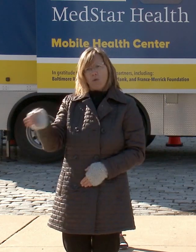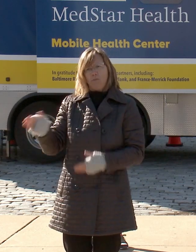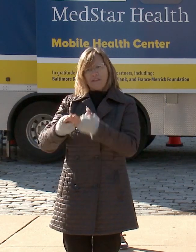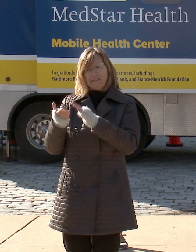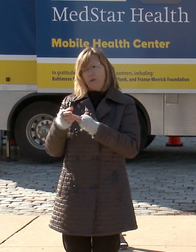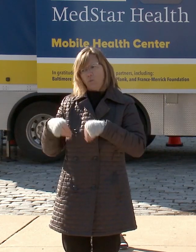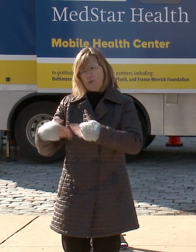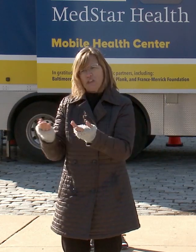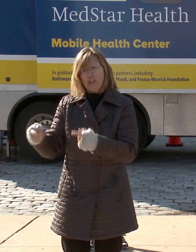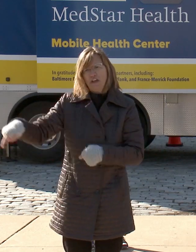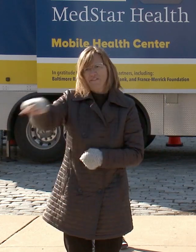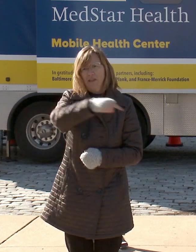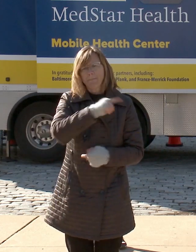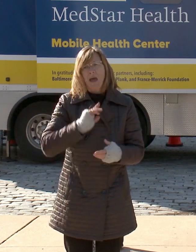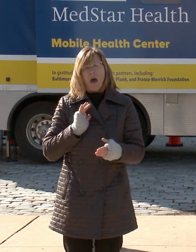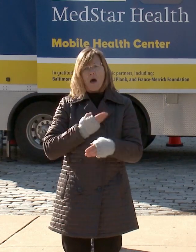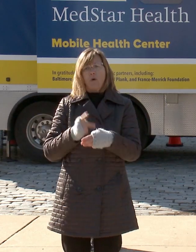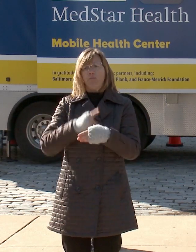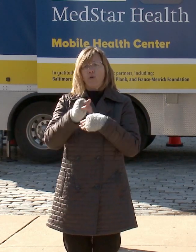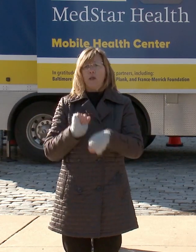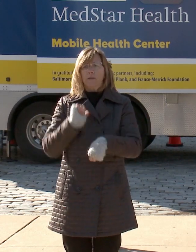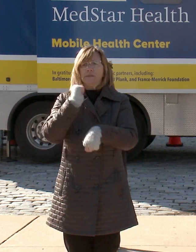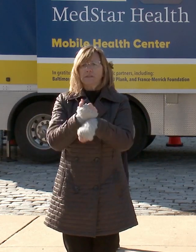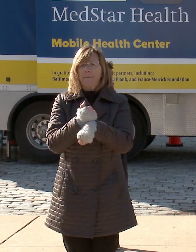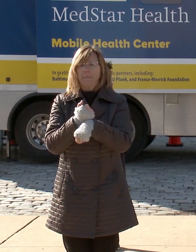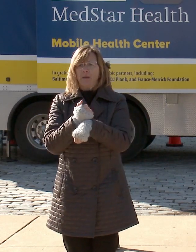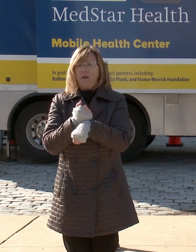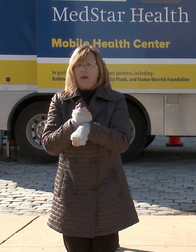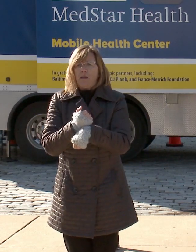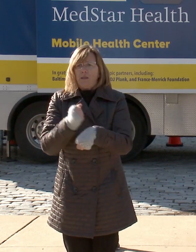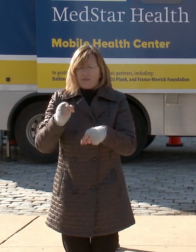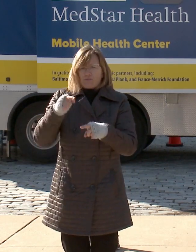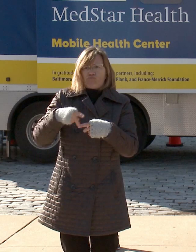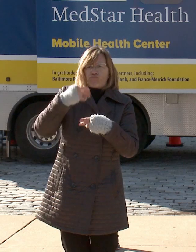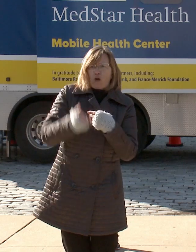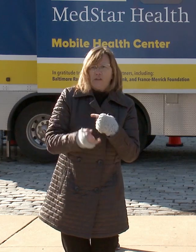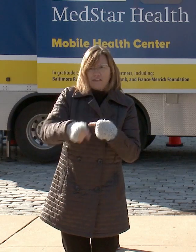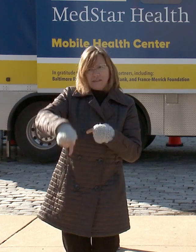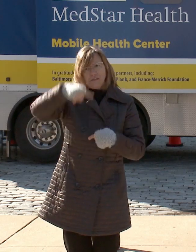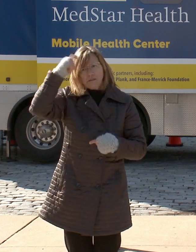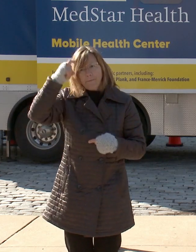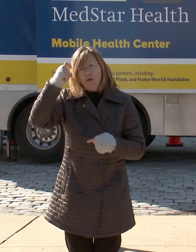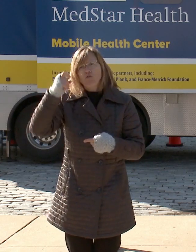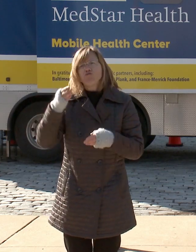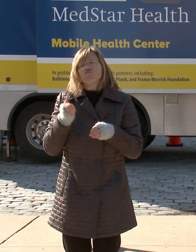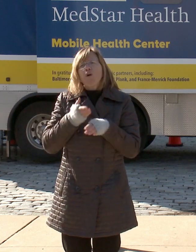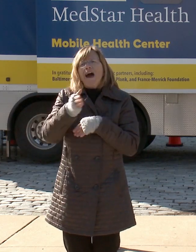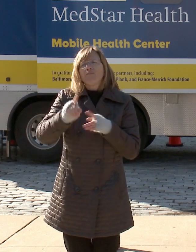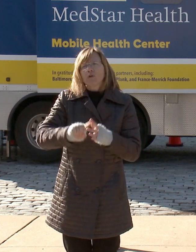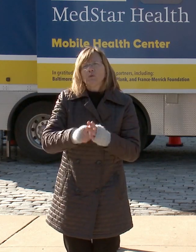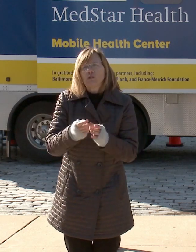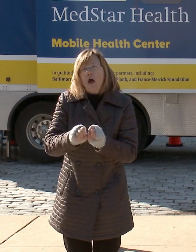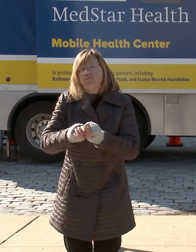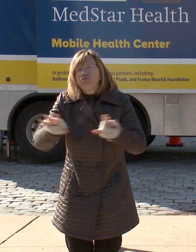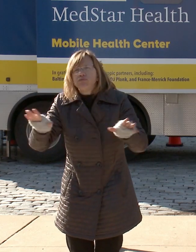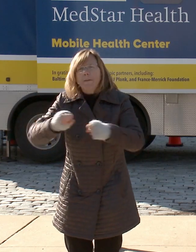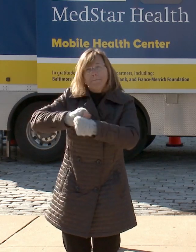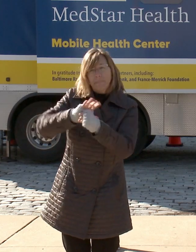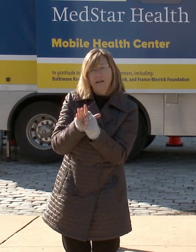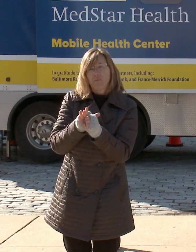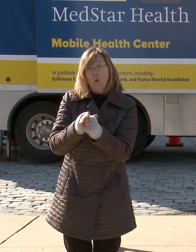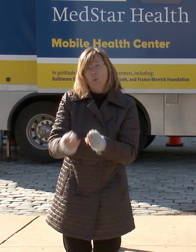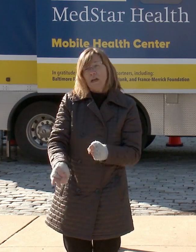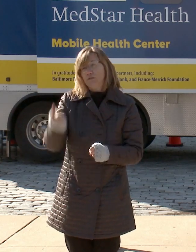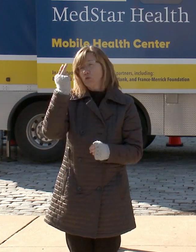program builds on a pilot project we held over the summer following the onset of the pandemic. We took 2 employee